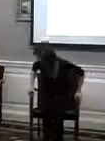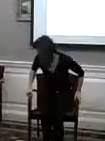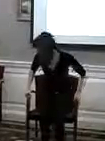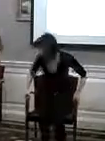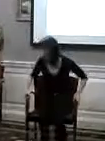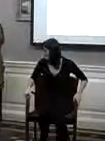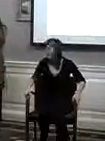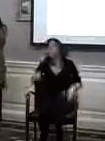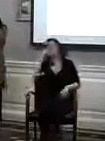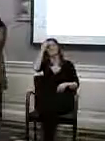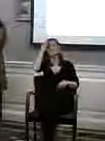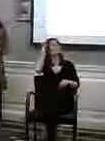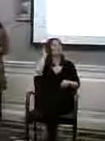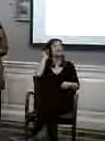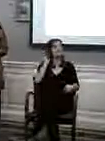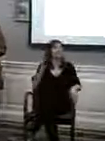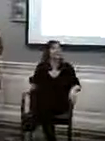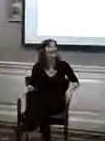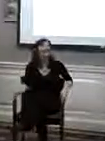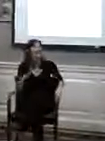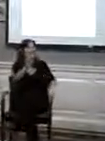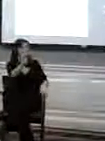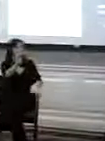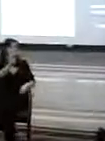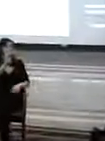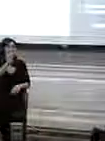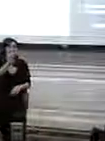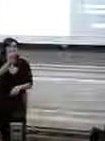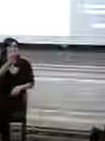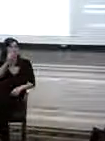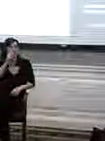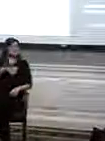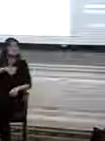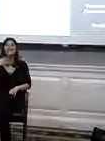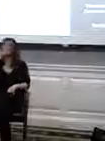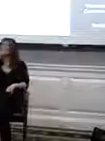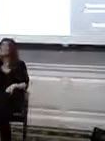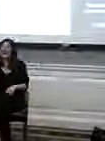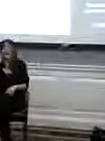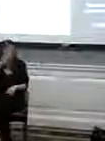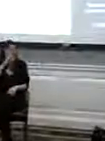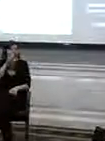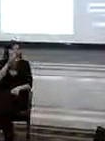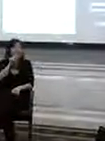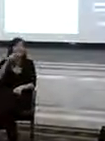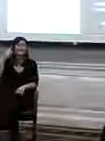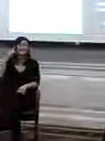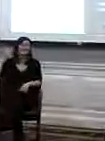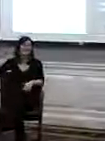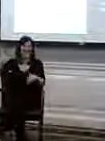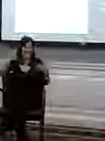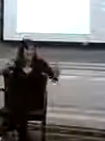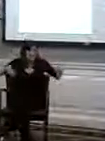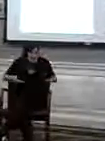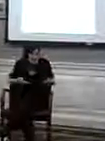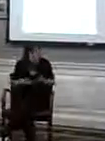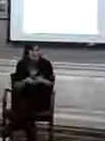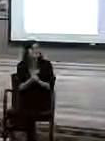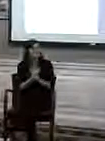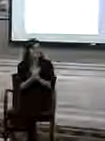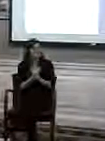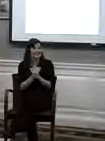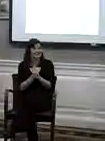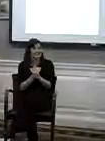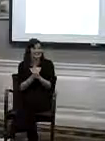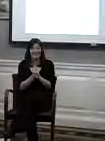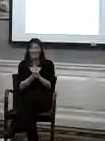Thank you for that lovely introduction, and thanks for serving as our distinguished moderator today, Helen. I'm going to, against my better instincts, I'm going to read in the